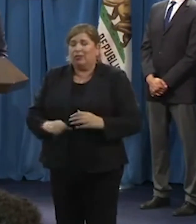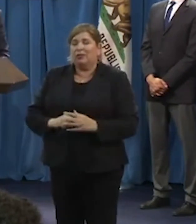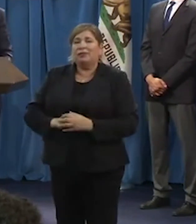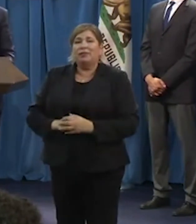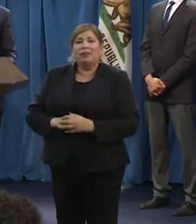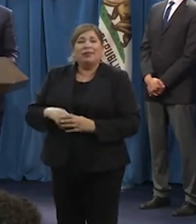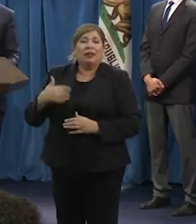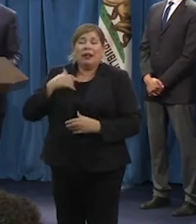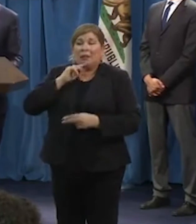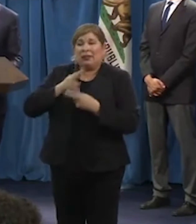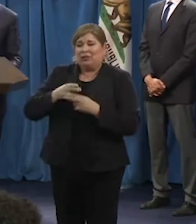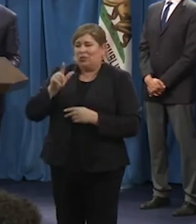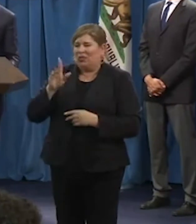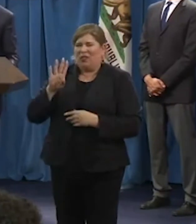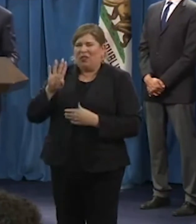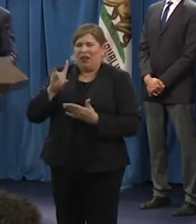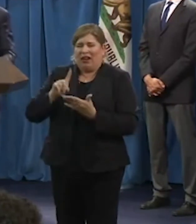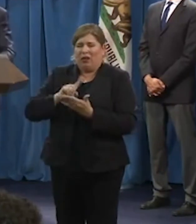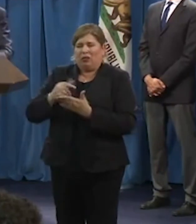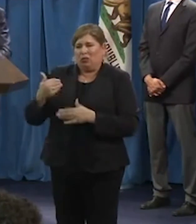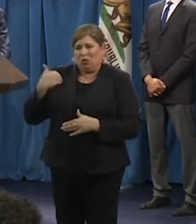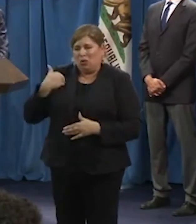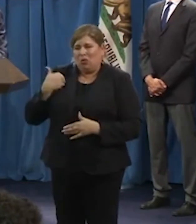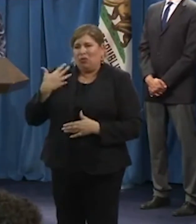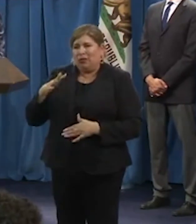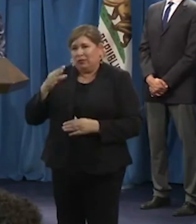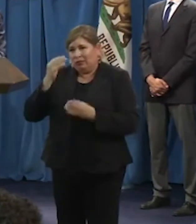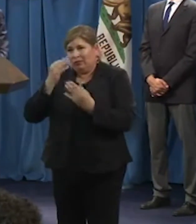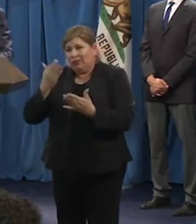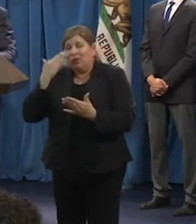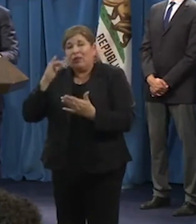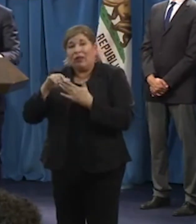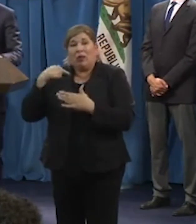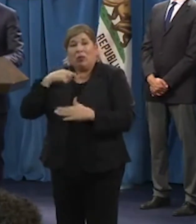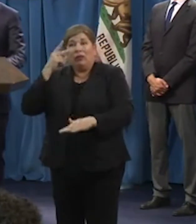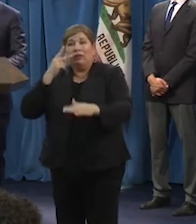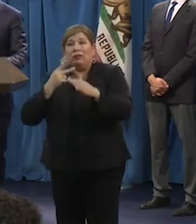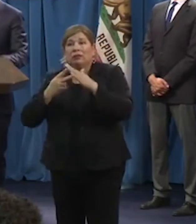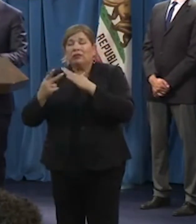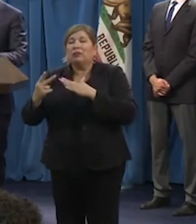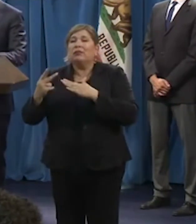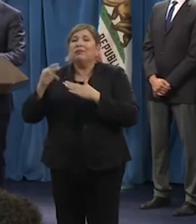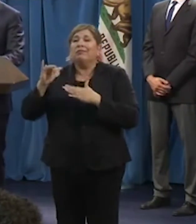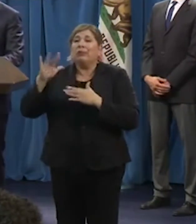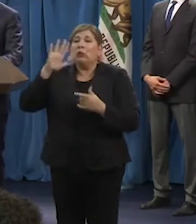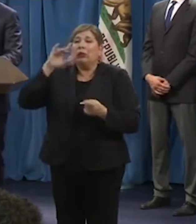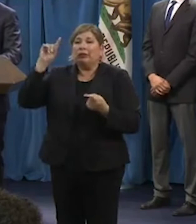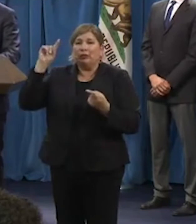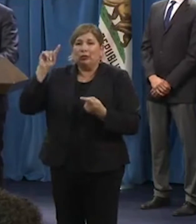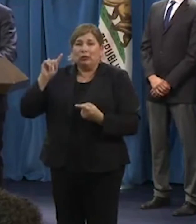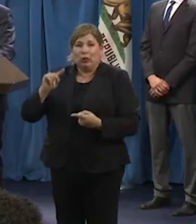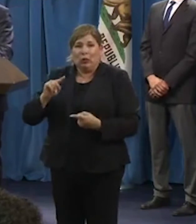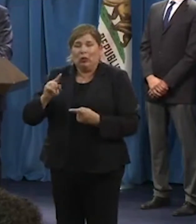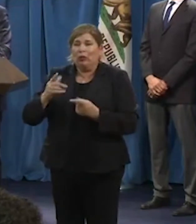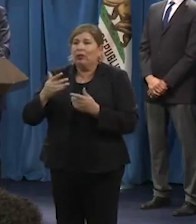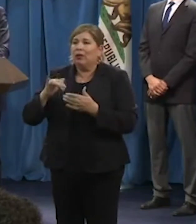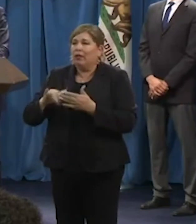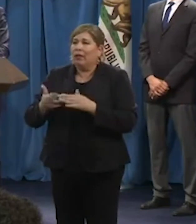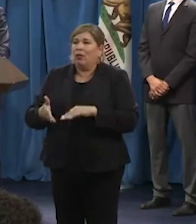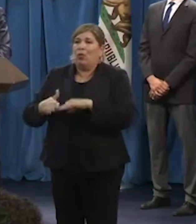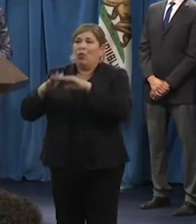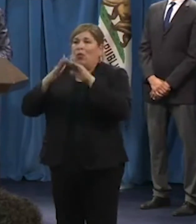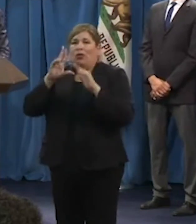ago that we had anticipated a slowdown in the growth of the American